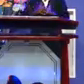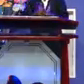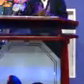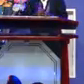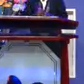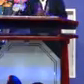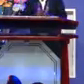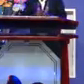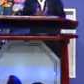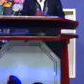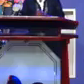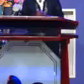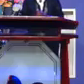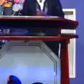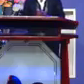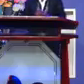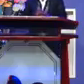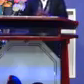school.